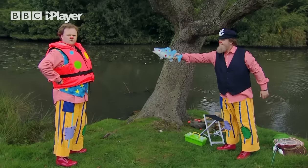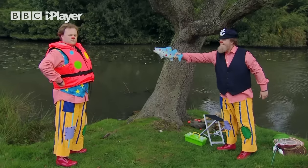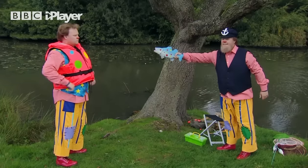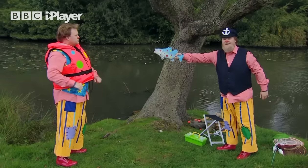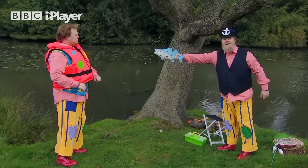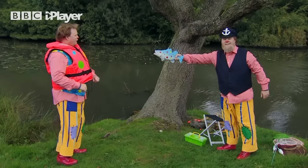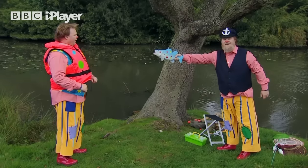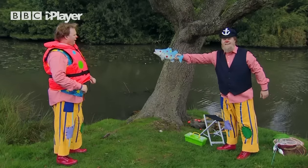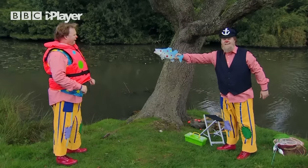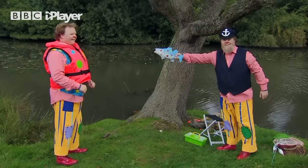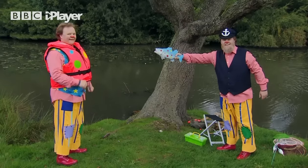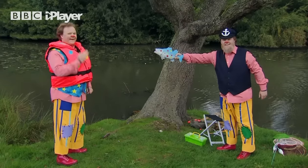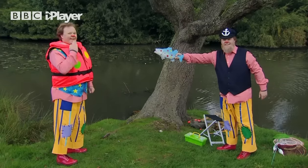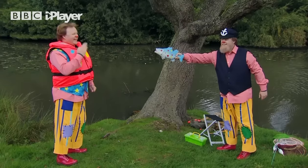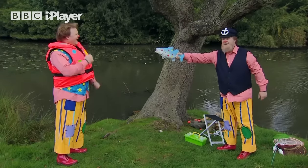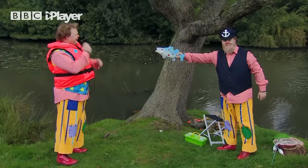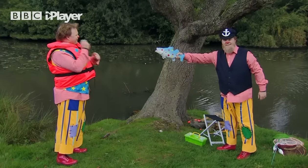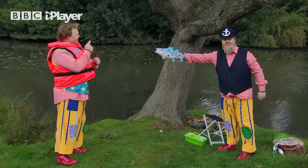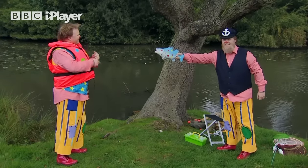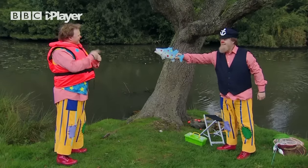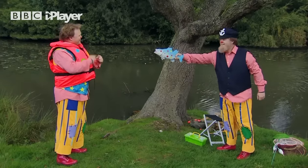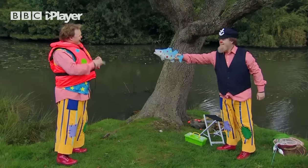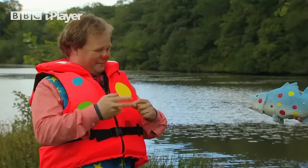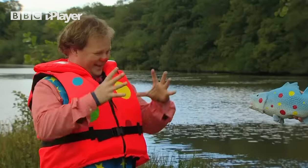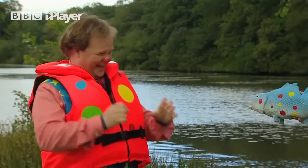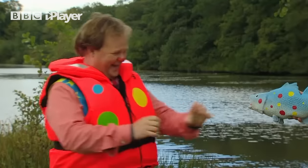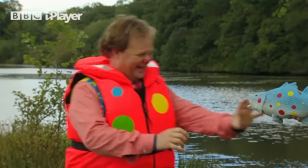say thank you. Oh, thank you, Fisherman Tumble.